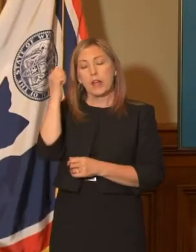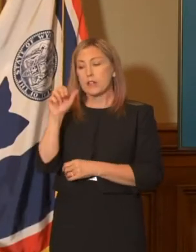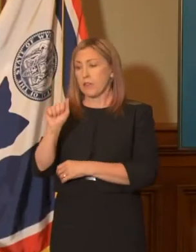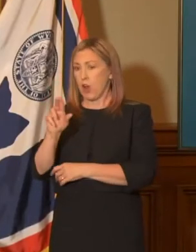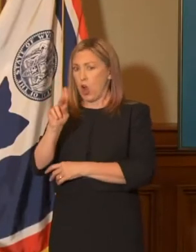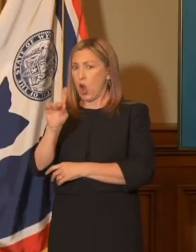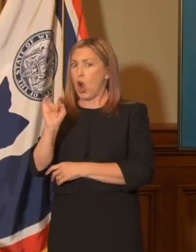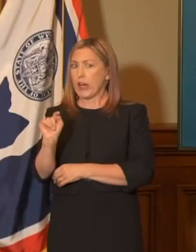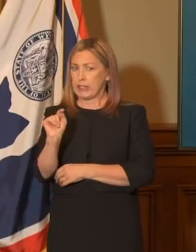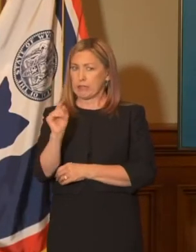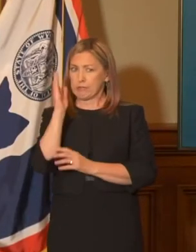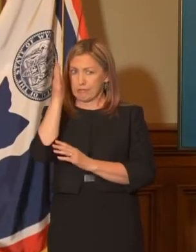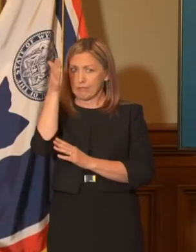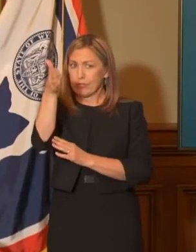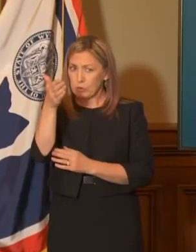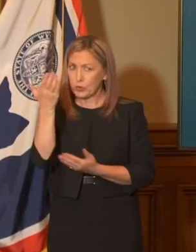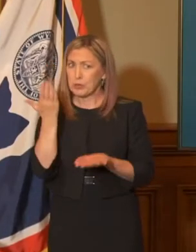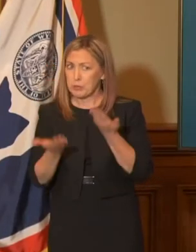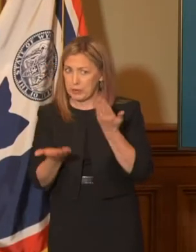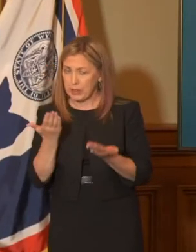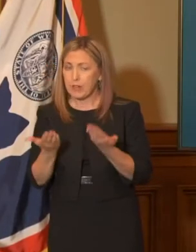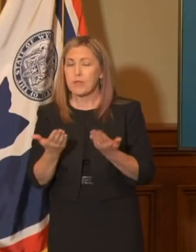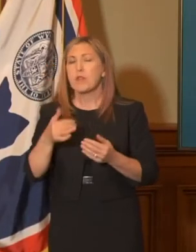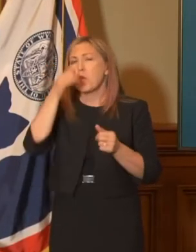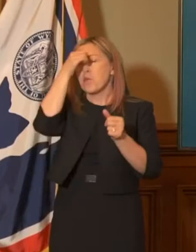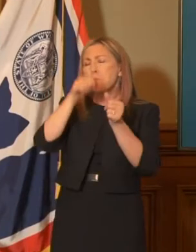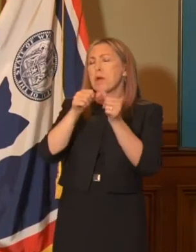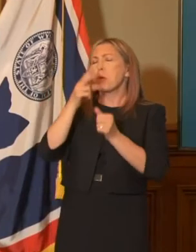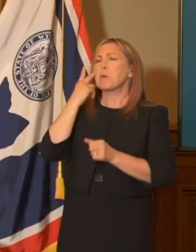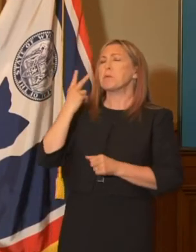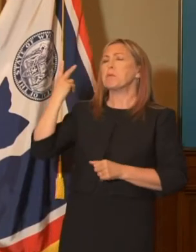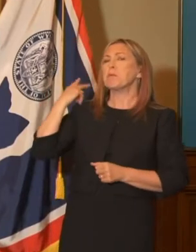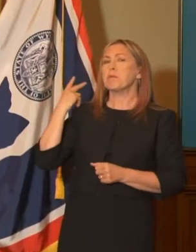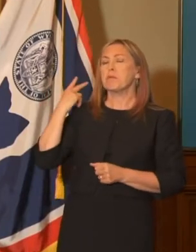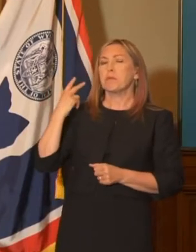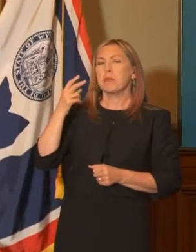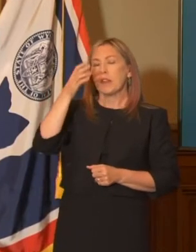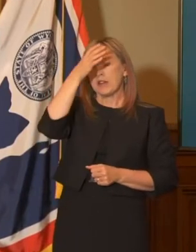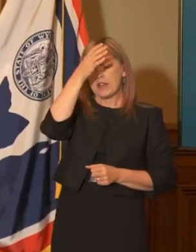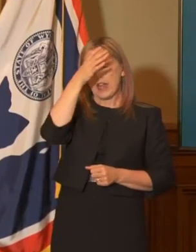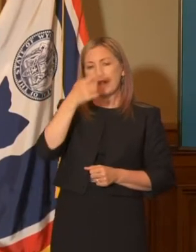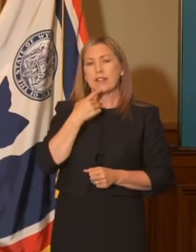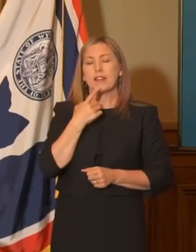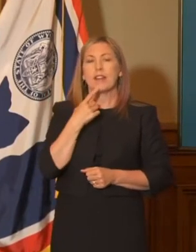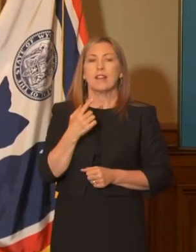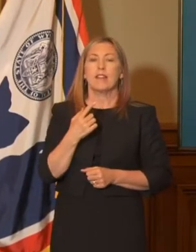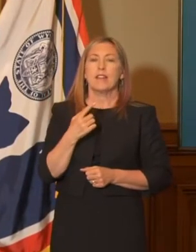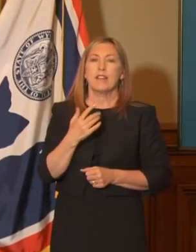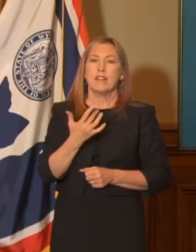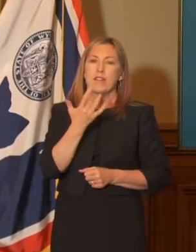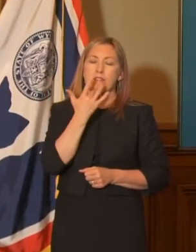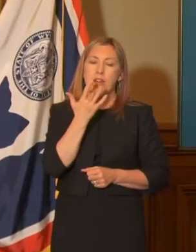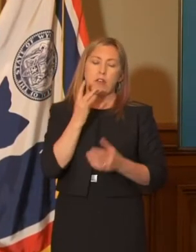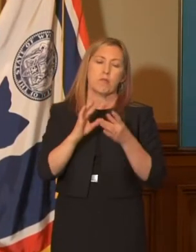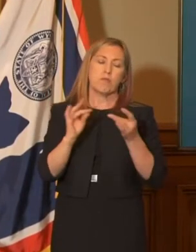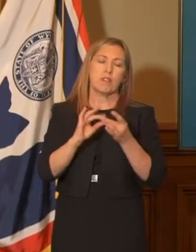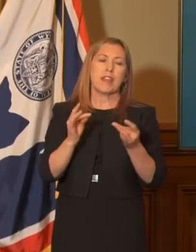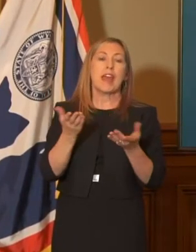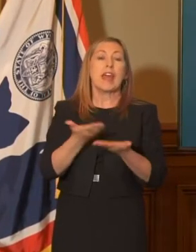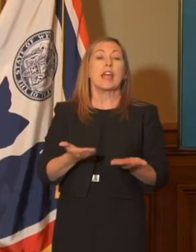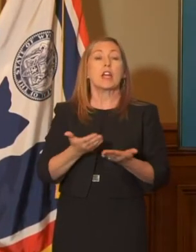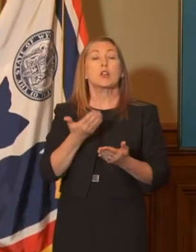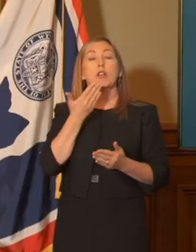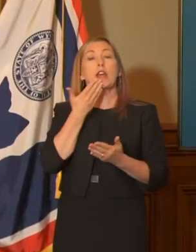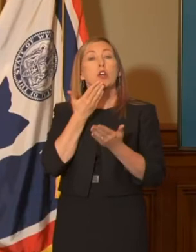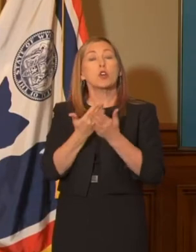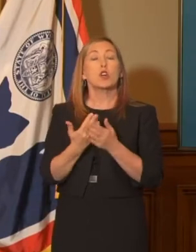potential, I remember my dad's admonition. He had a favorite Ogden Nash poem. Here is a good rule